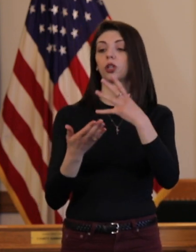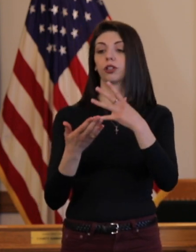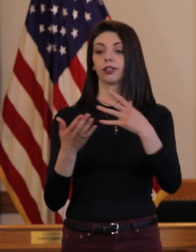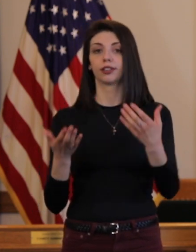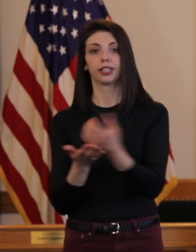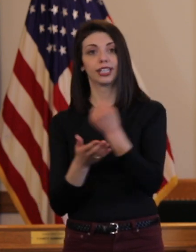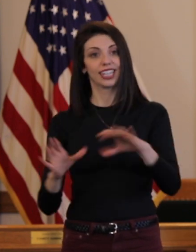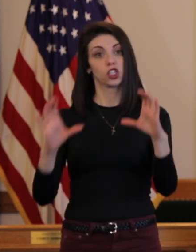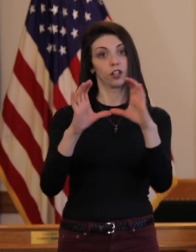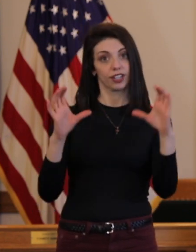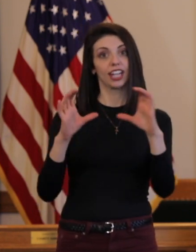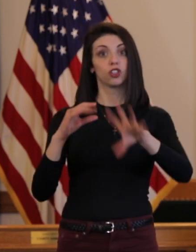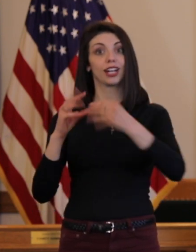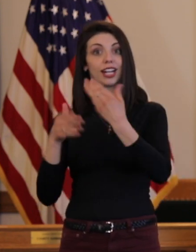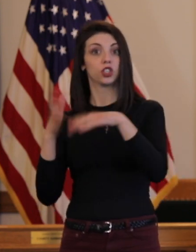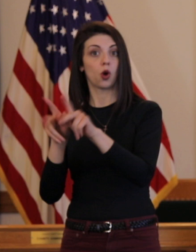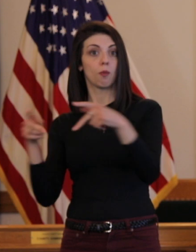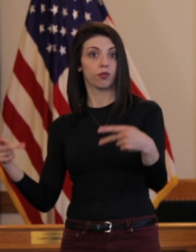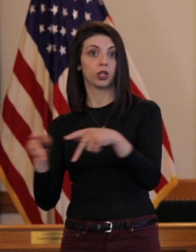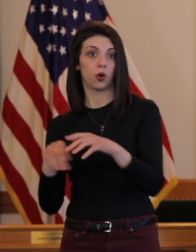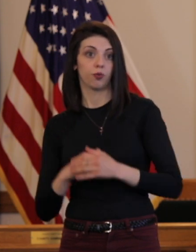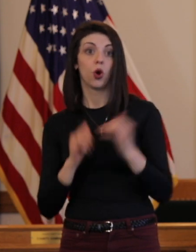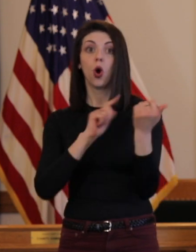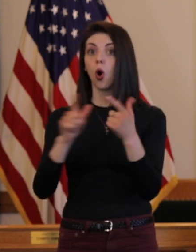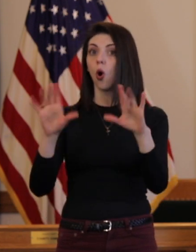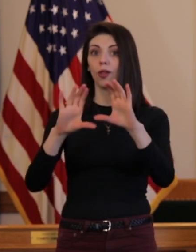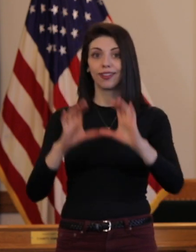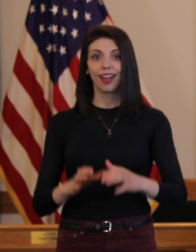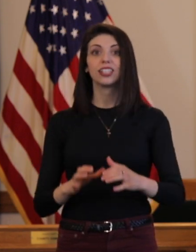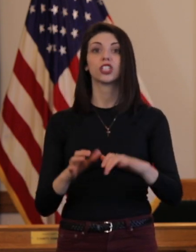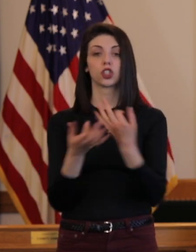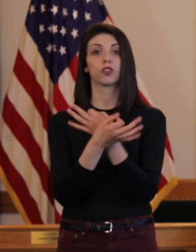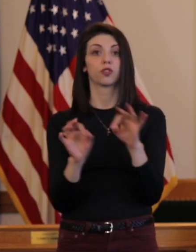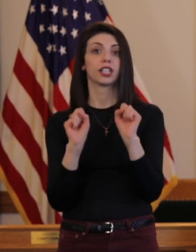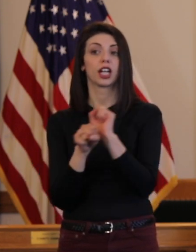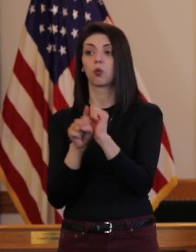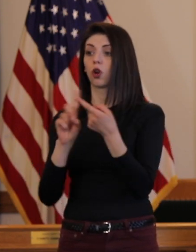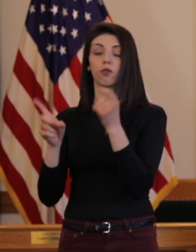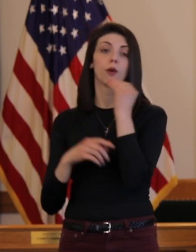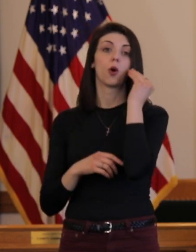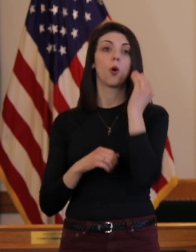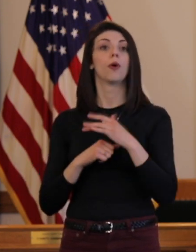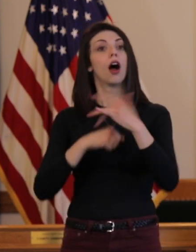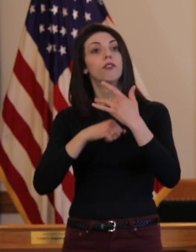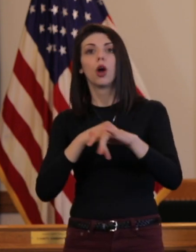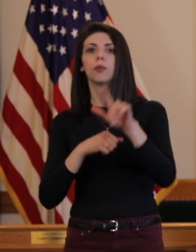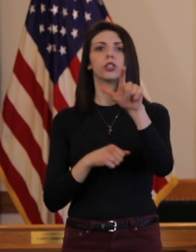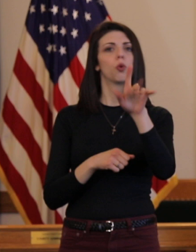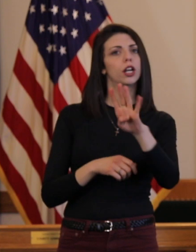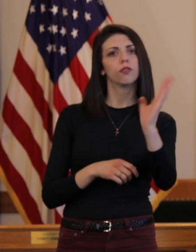your resume or portfolio. All courses are free and you can work on them from home. They are available 24 hours a